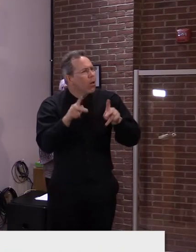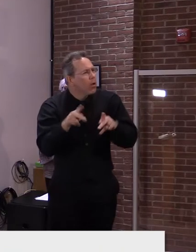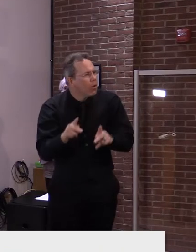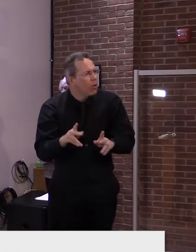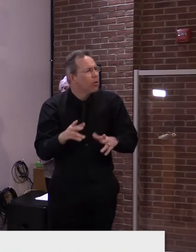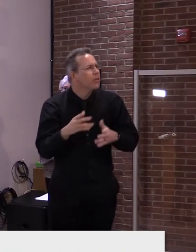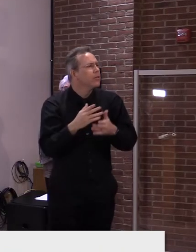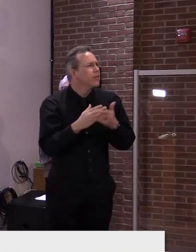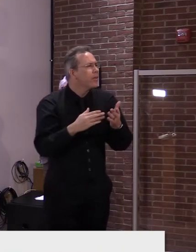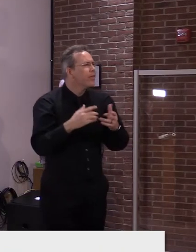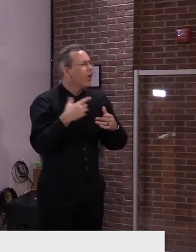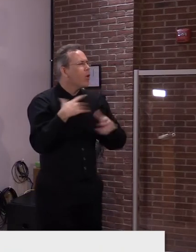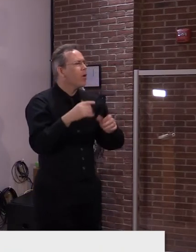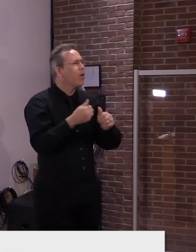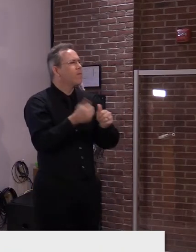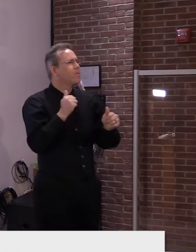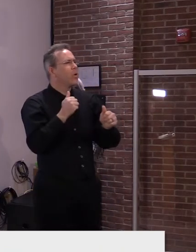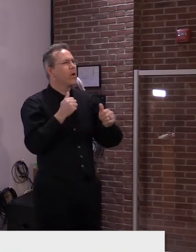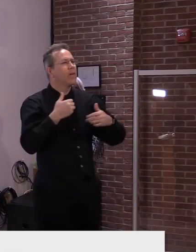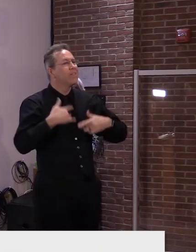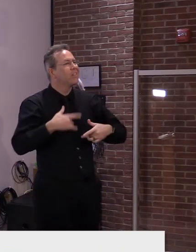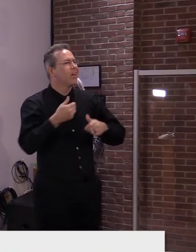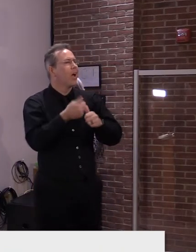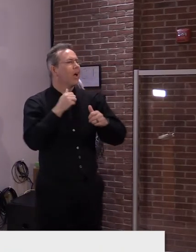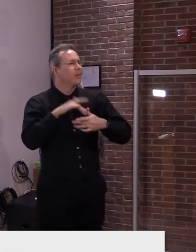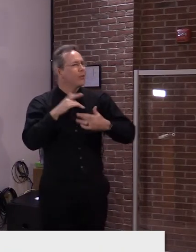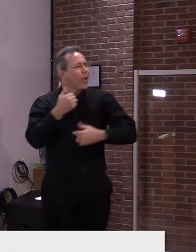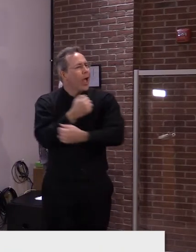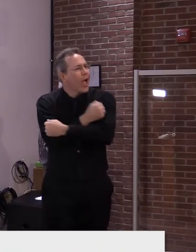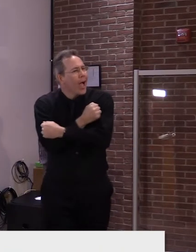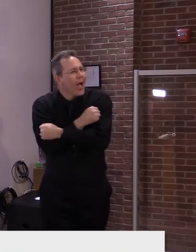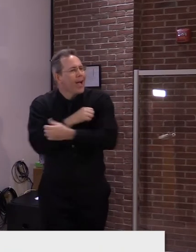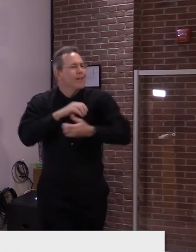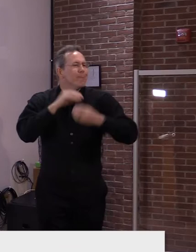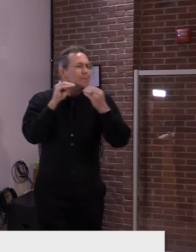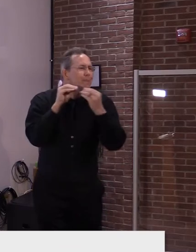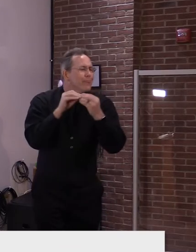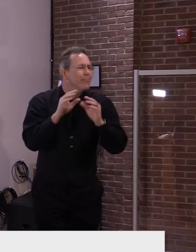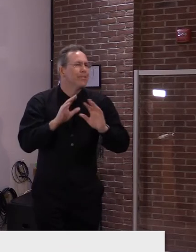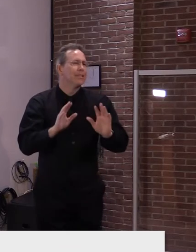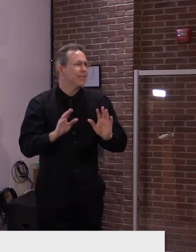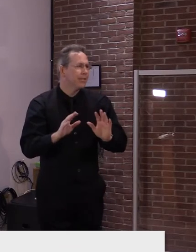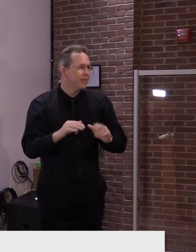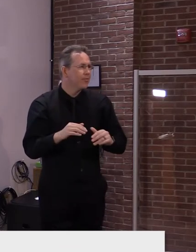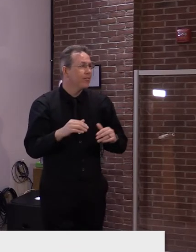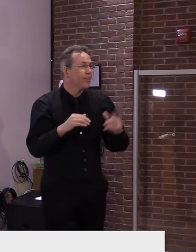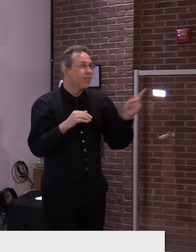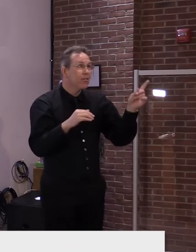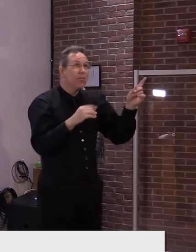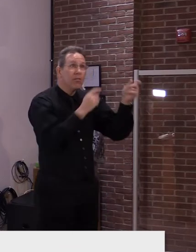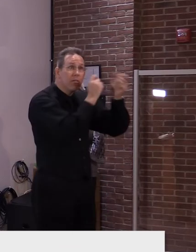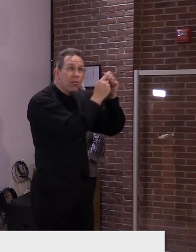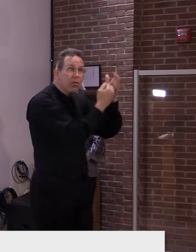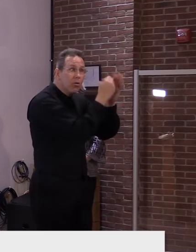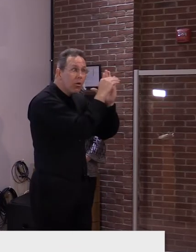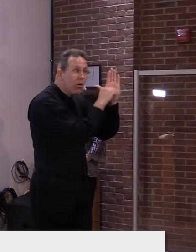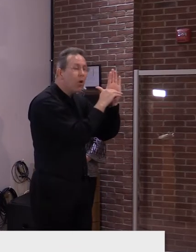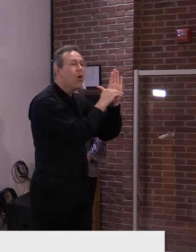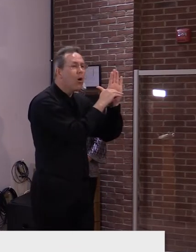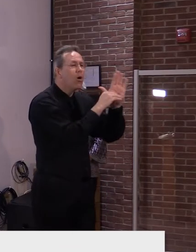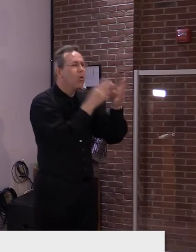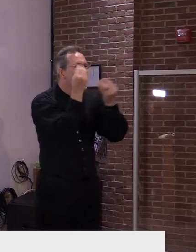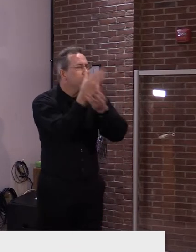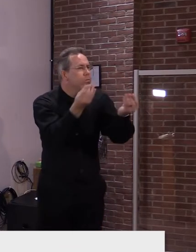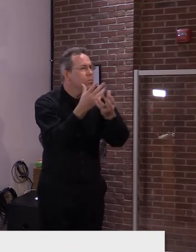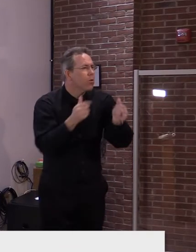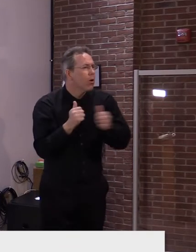physical contact, and how you do that. We'll continue to update as CMS updates, but I think, you know,